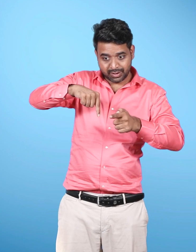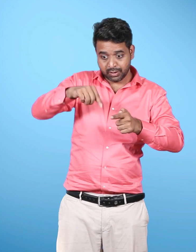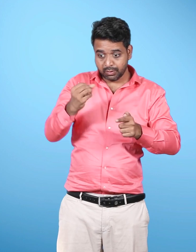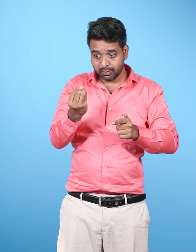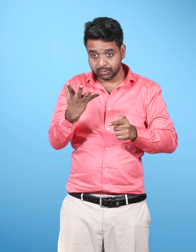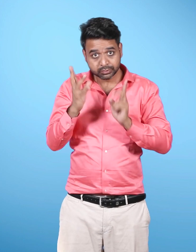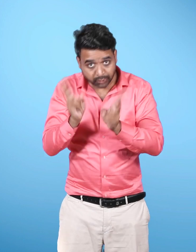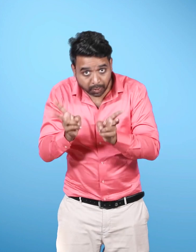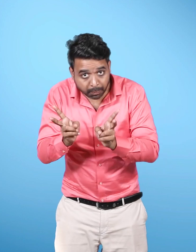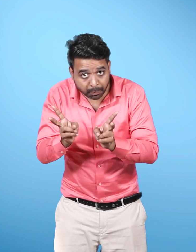glow?